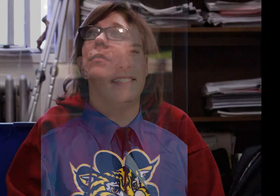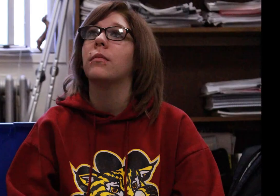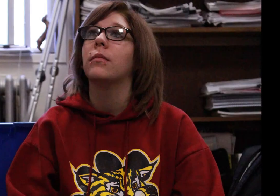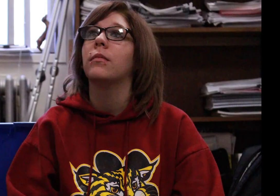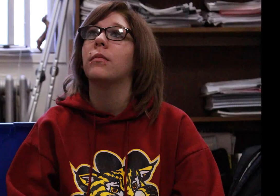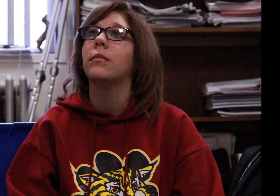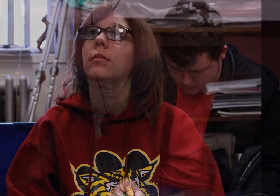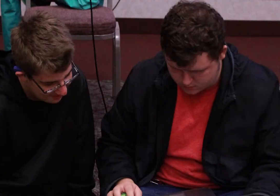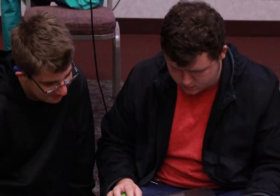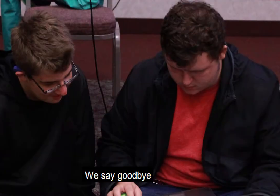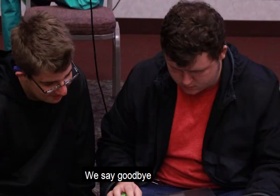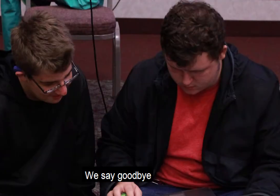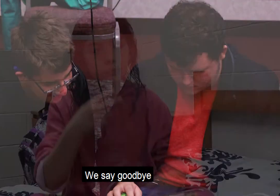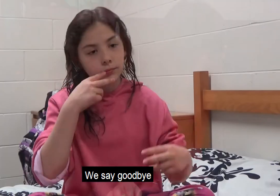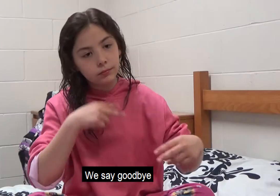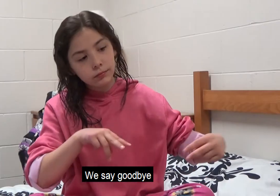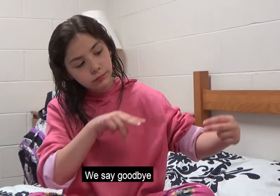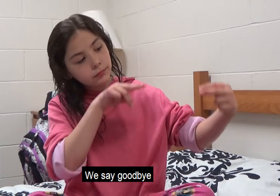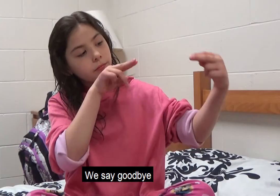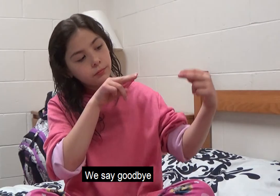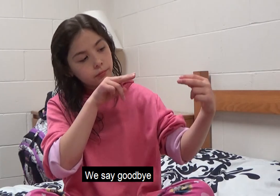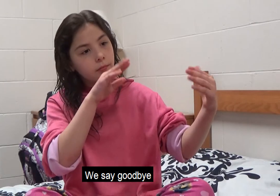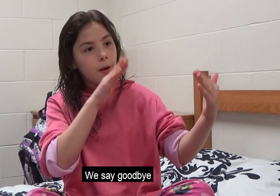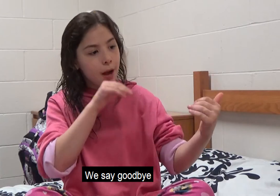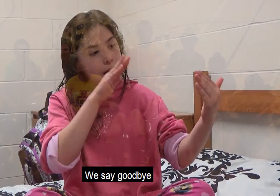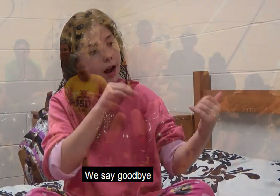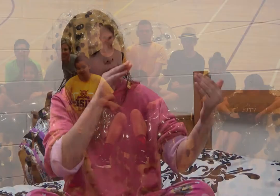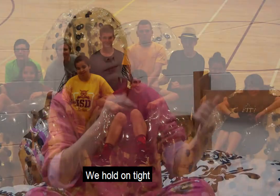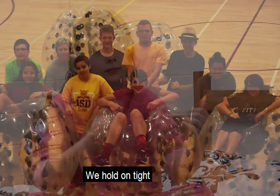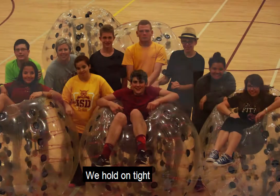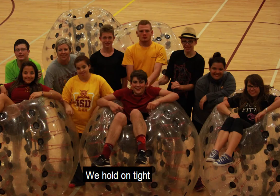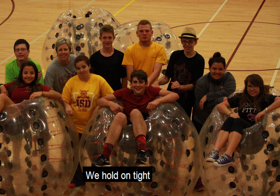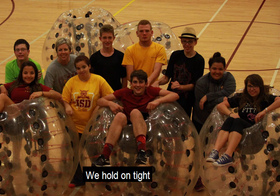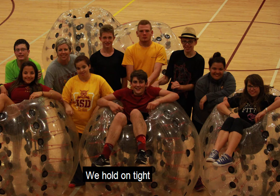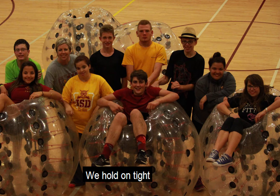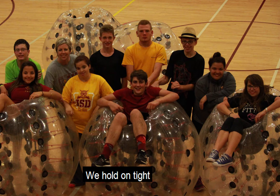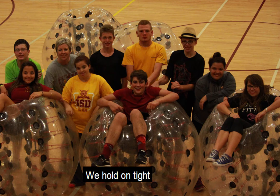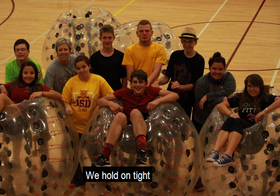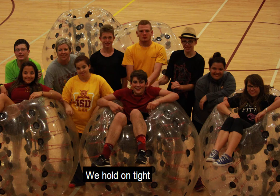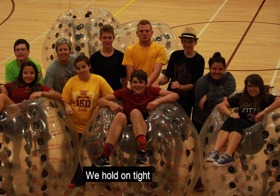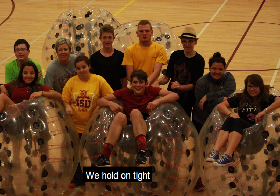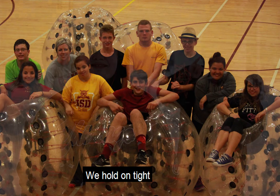We say goodbye We hold on tight